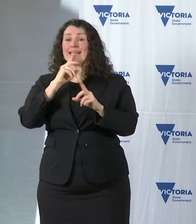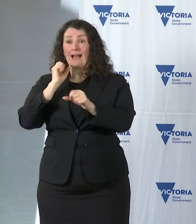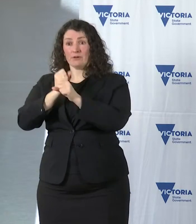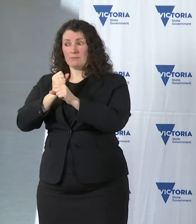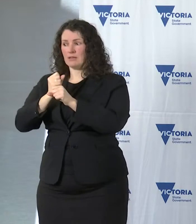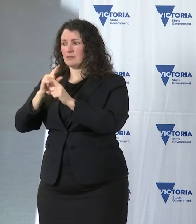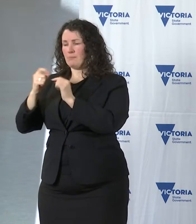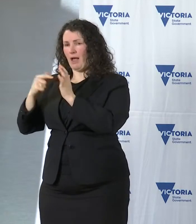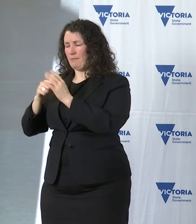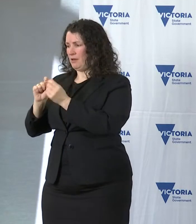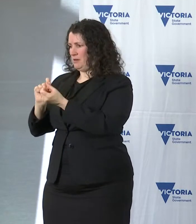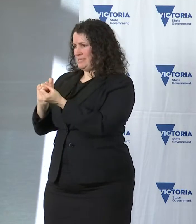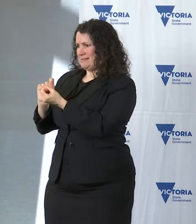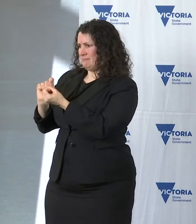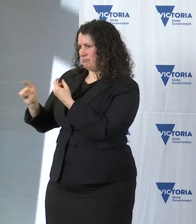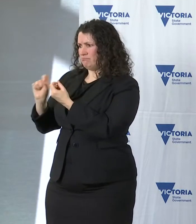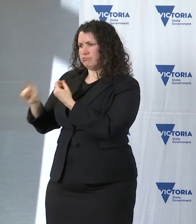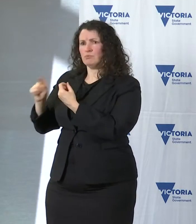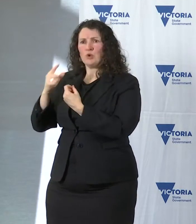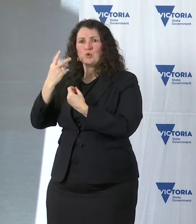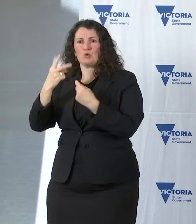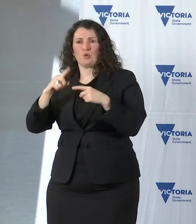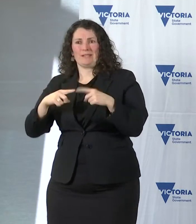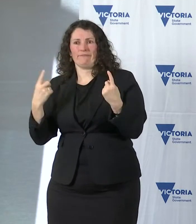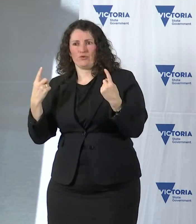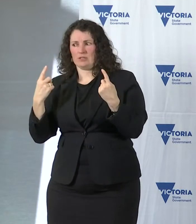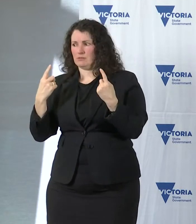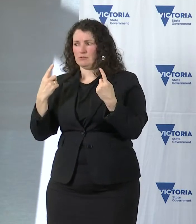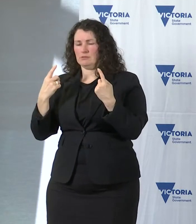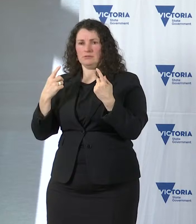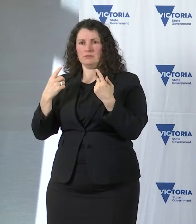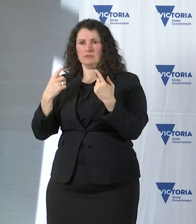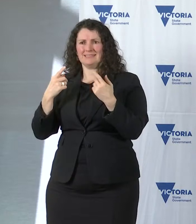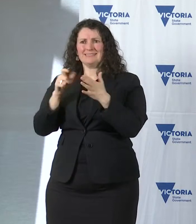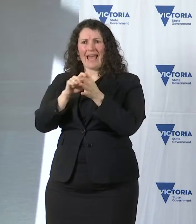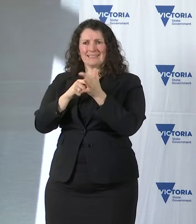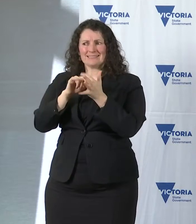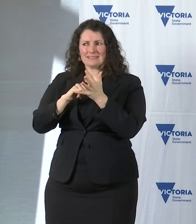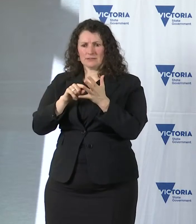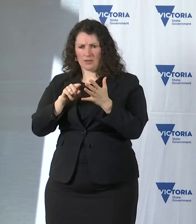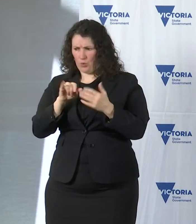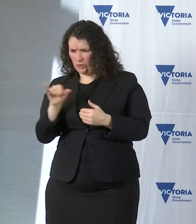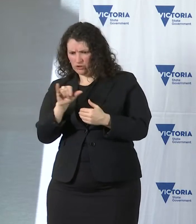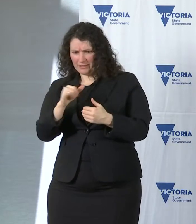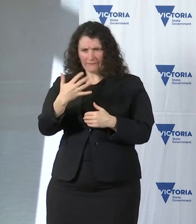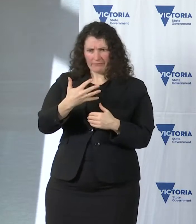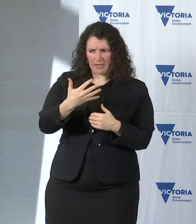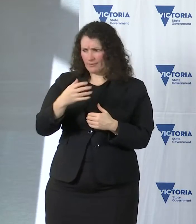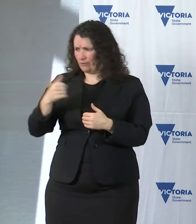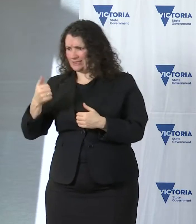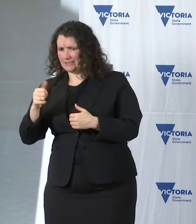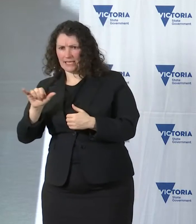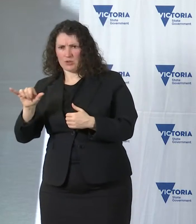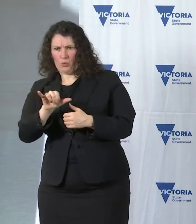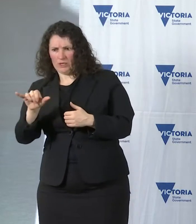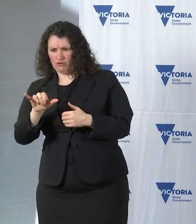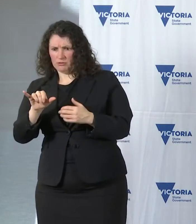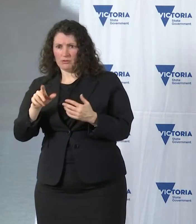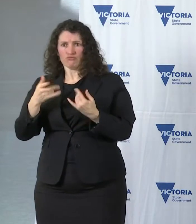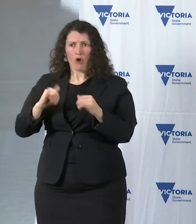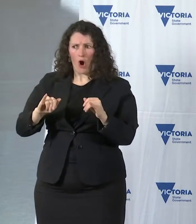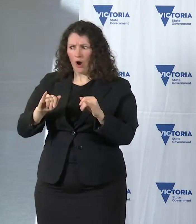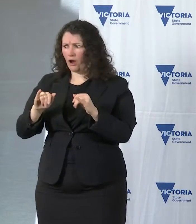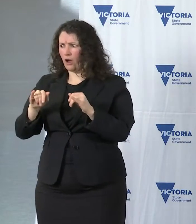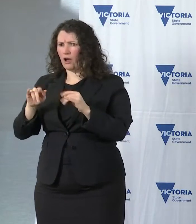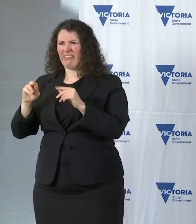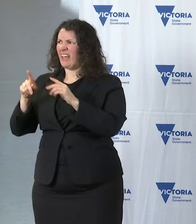wrong. That particular issue hasn't come across my desk, Rachel, but happy to look into it. Certainly we're very happy that everyone